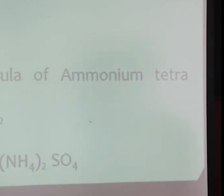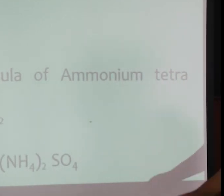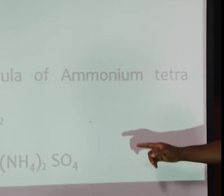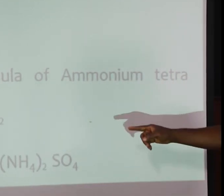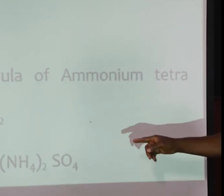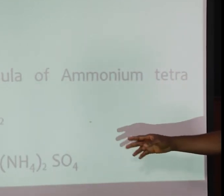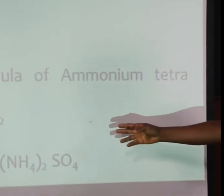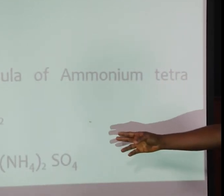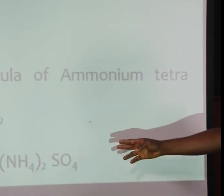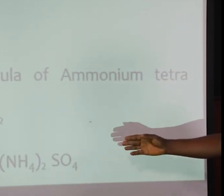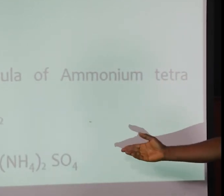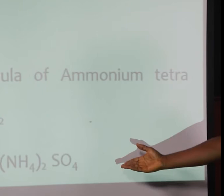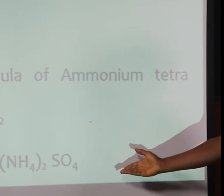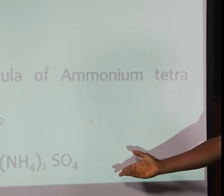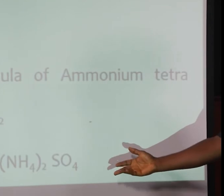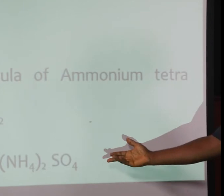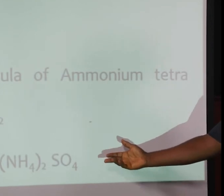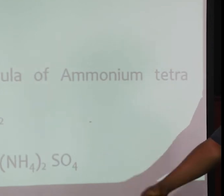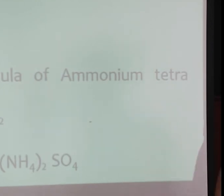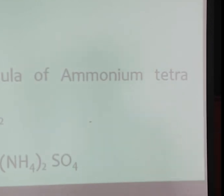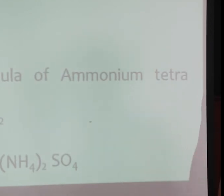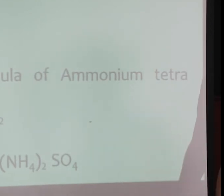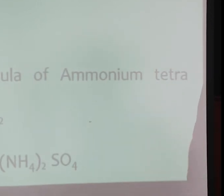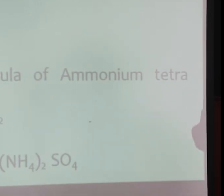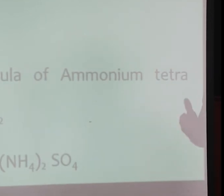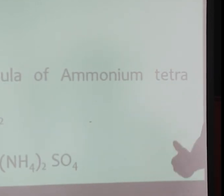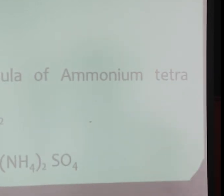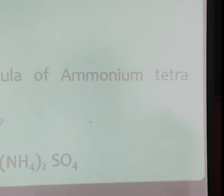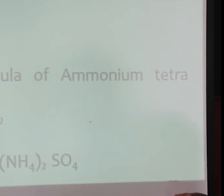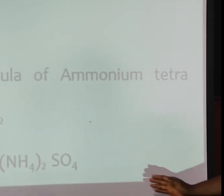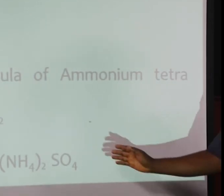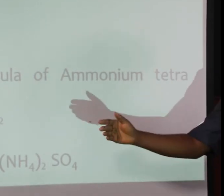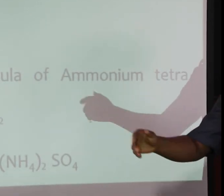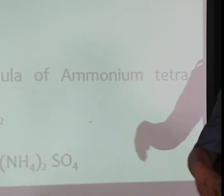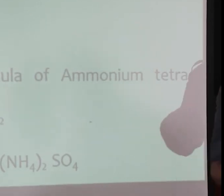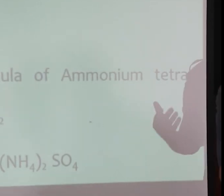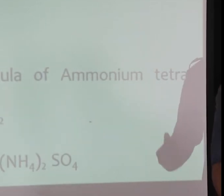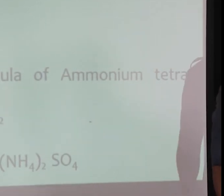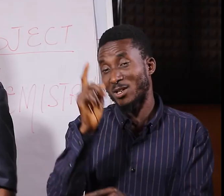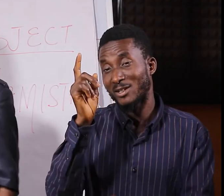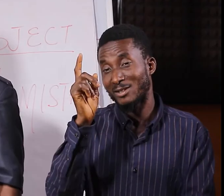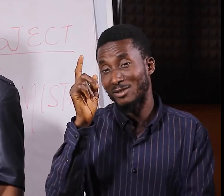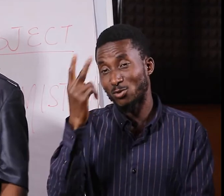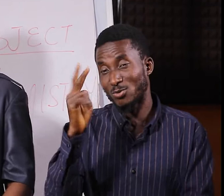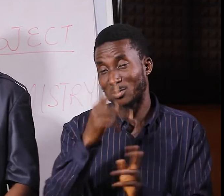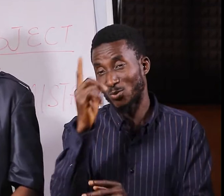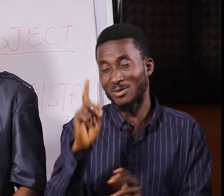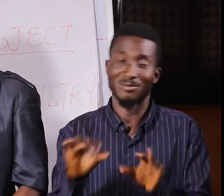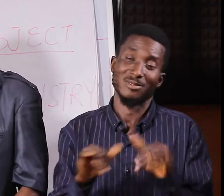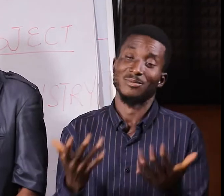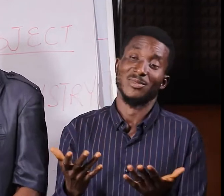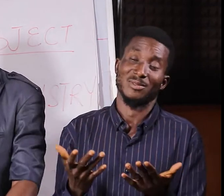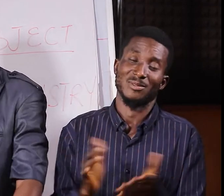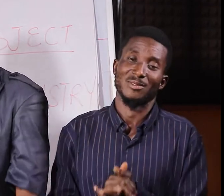subscripts. Then SO4, with the 1 will disappear, obviously, because I said if you multiply out with the 1, it still give you the same thing. So my